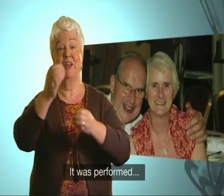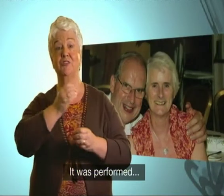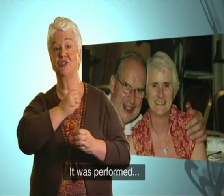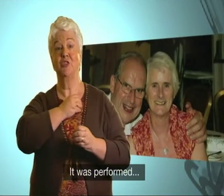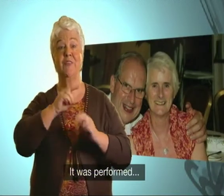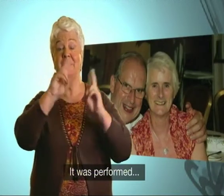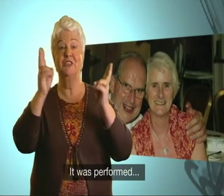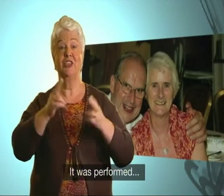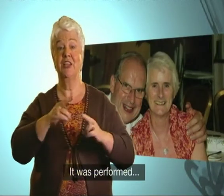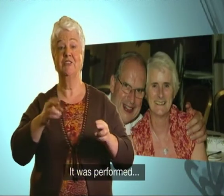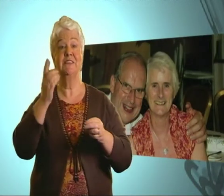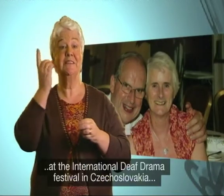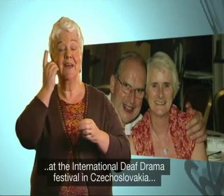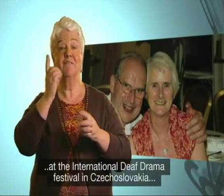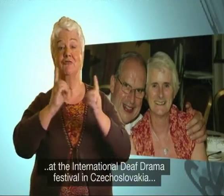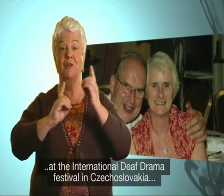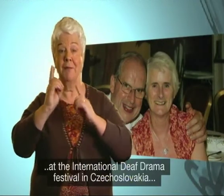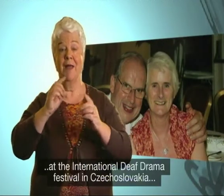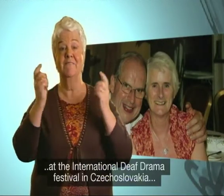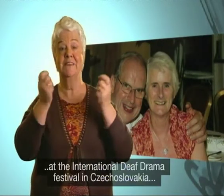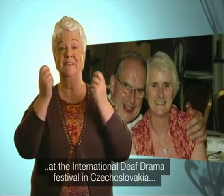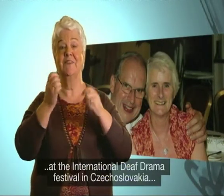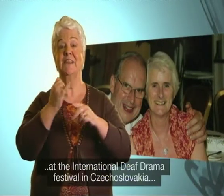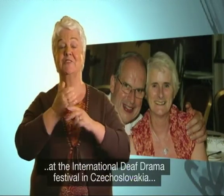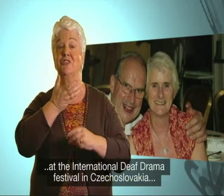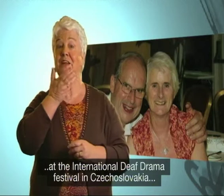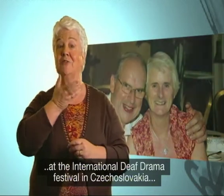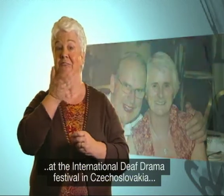It was performed at the International Deaf Drama Festival in Czechoslovakia,